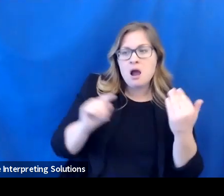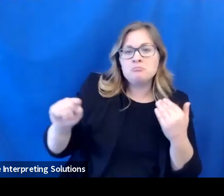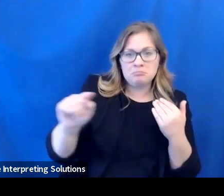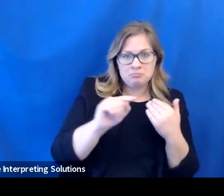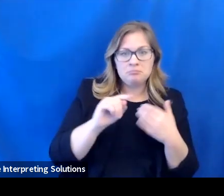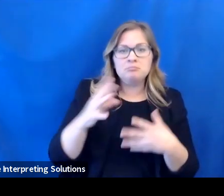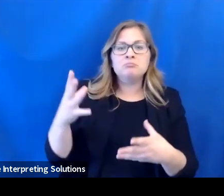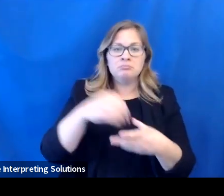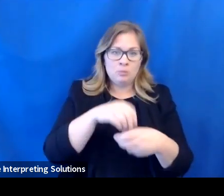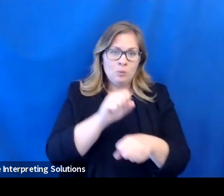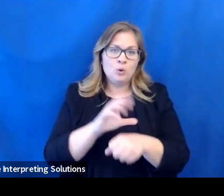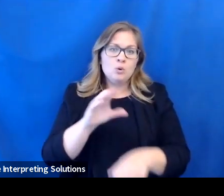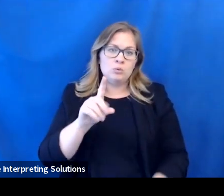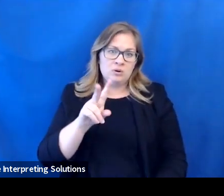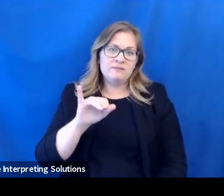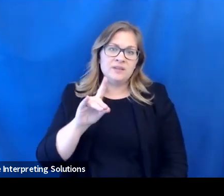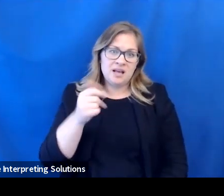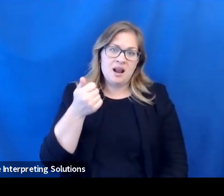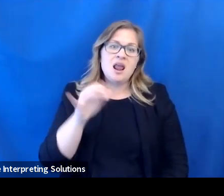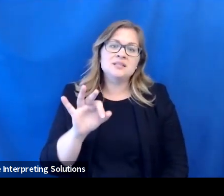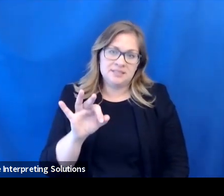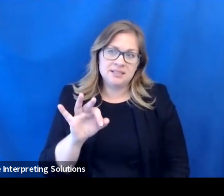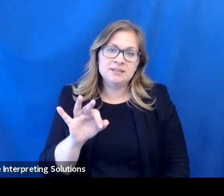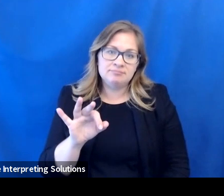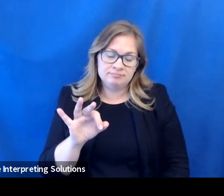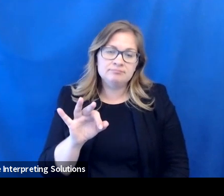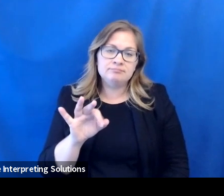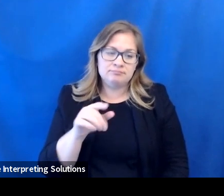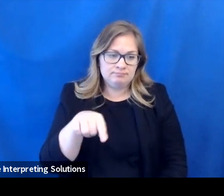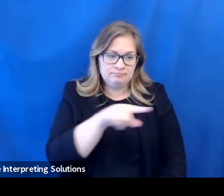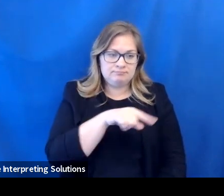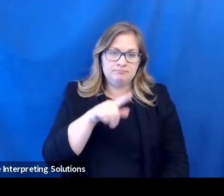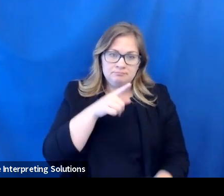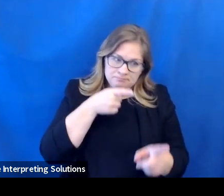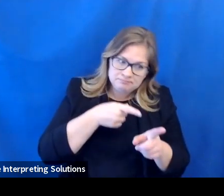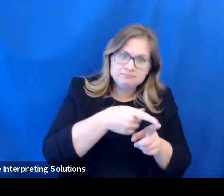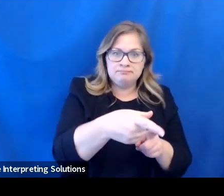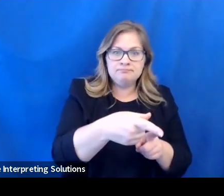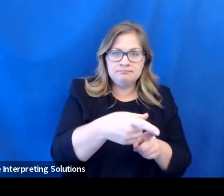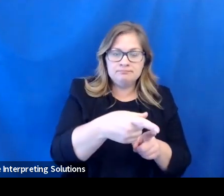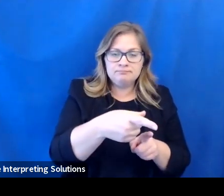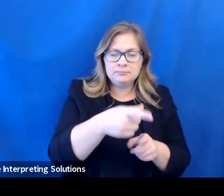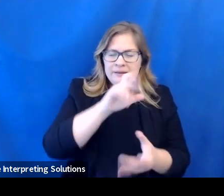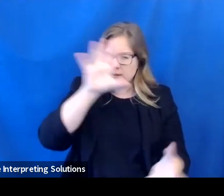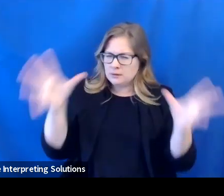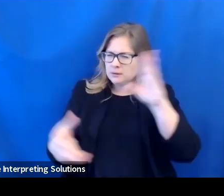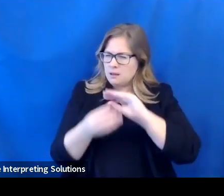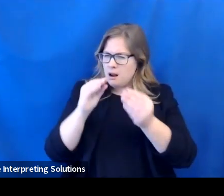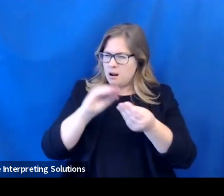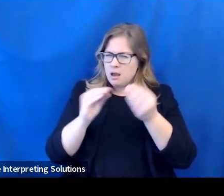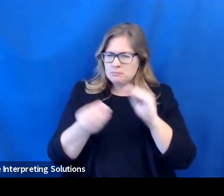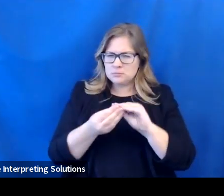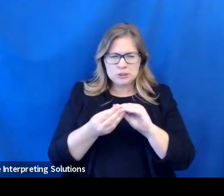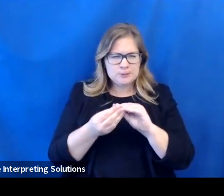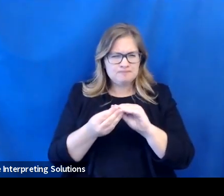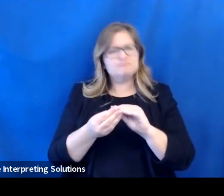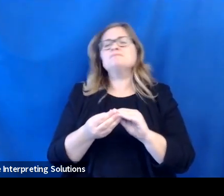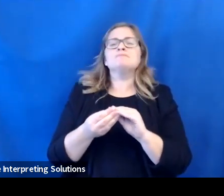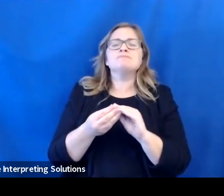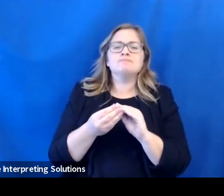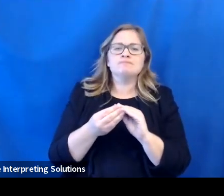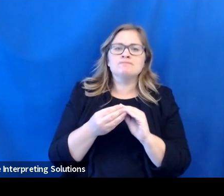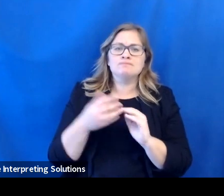to get a handle on these numbers too, because obviously we could do the best job possible. We could build up ICU beds. We could have ventilators in each of those